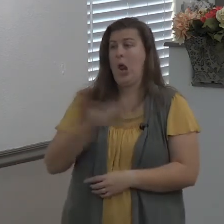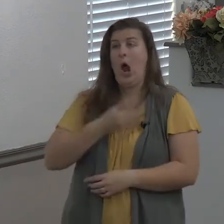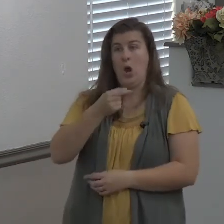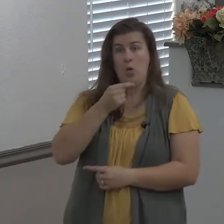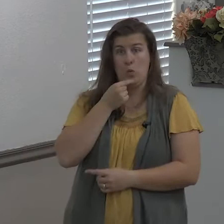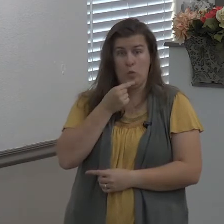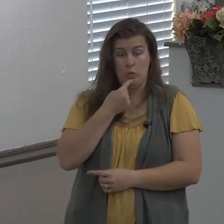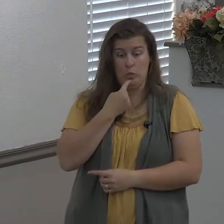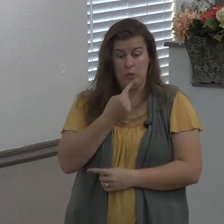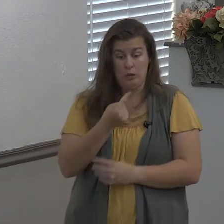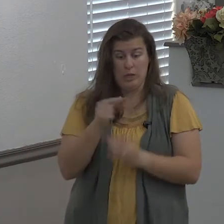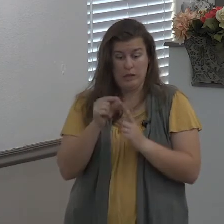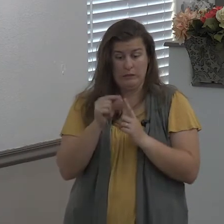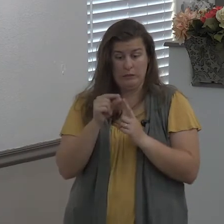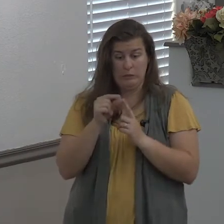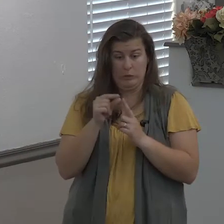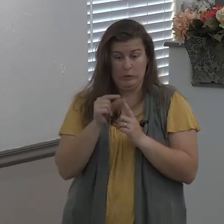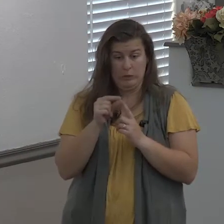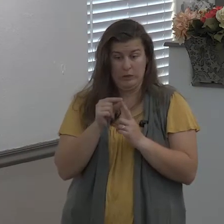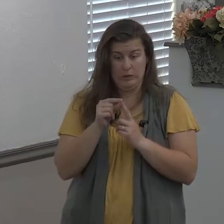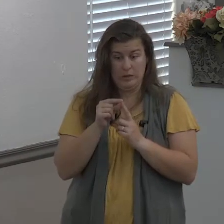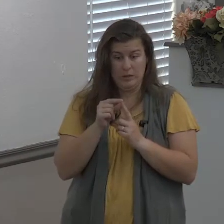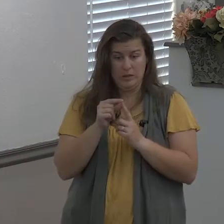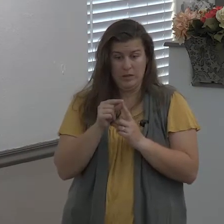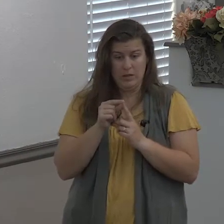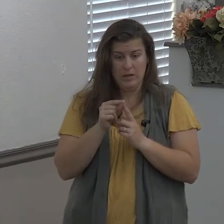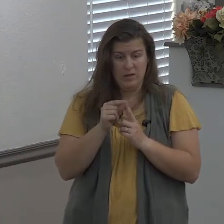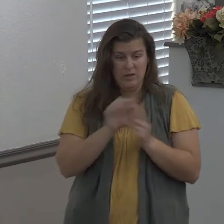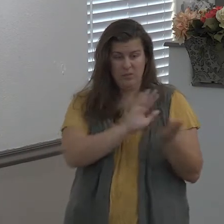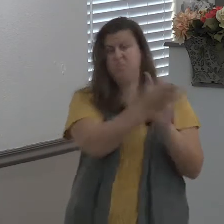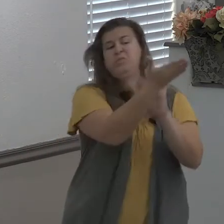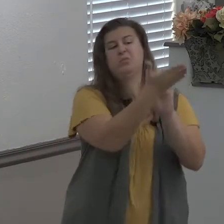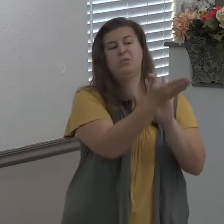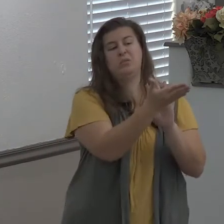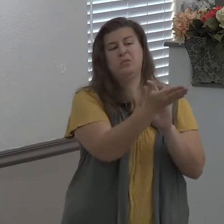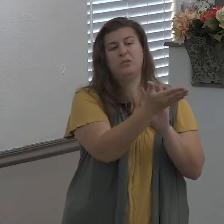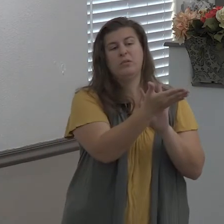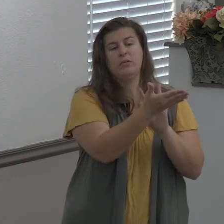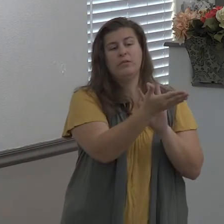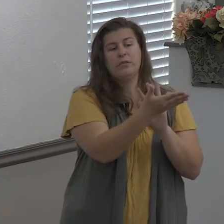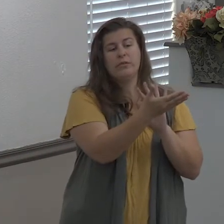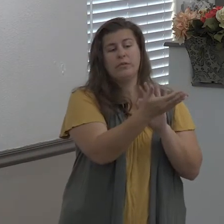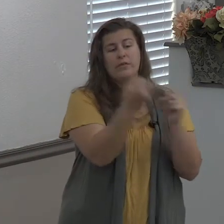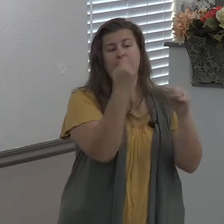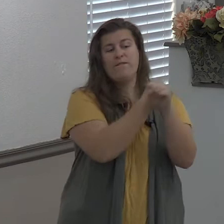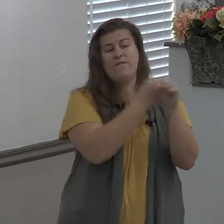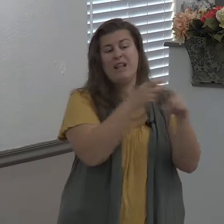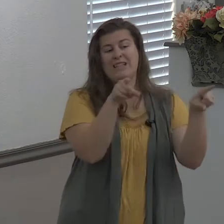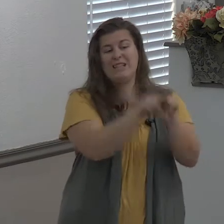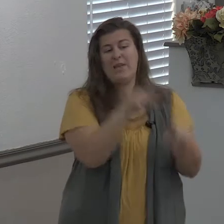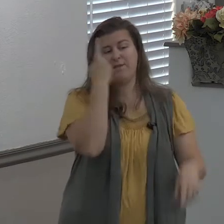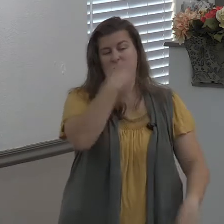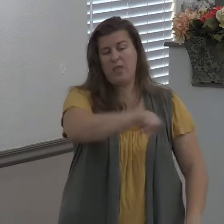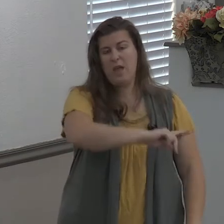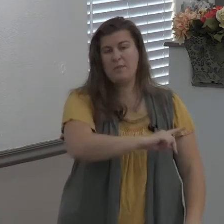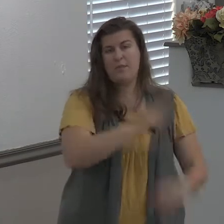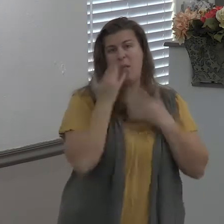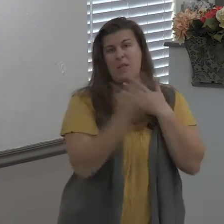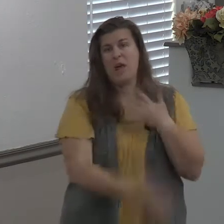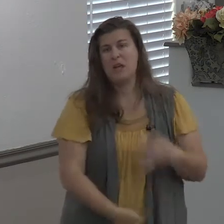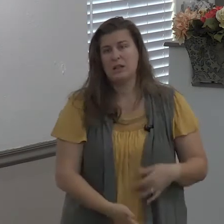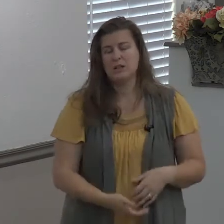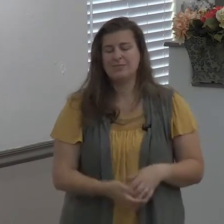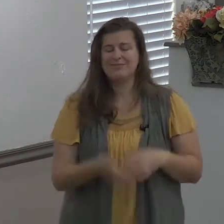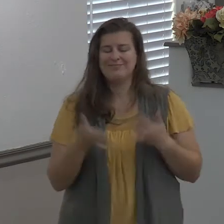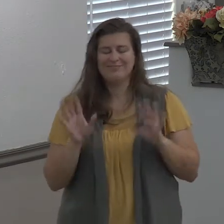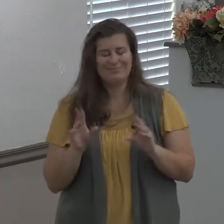have, but we begin to attack with our own vicious words. We attack them on their level because they're out